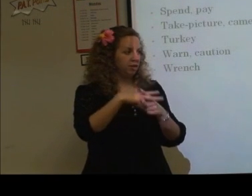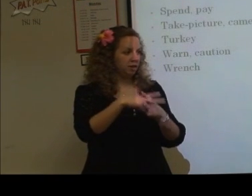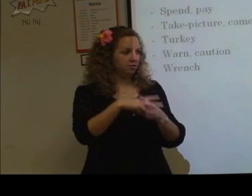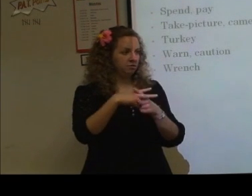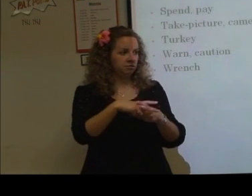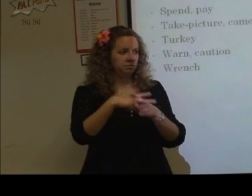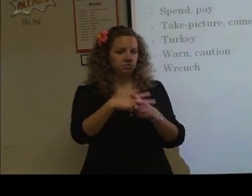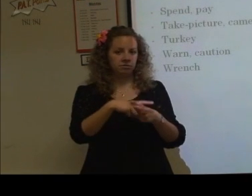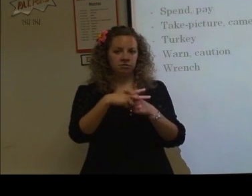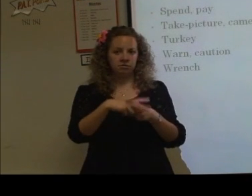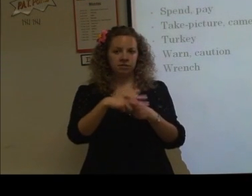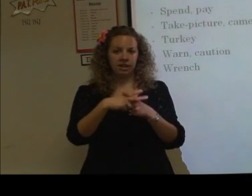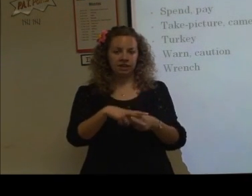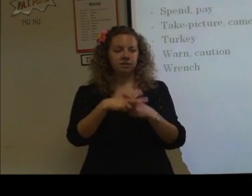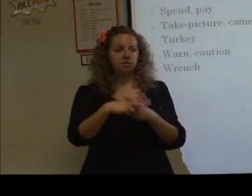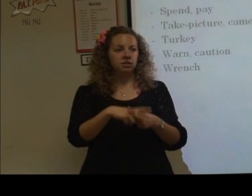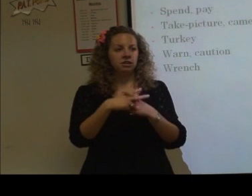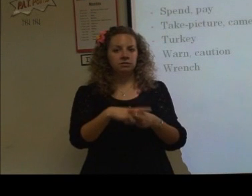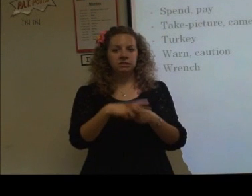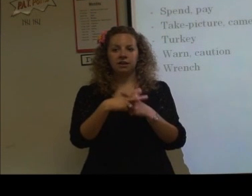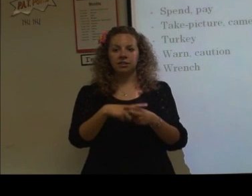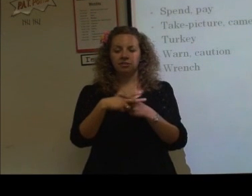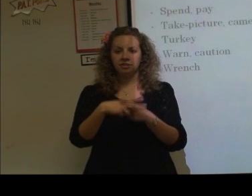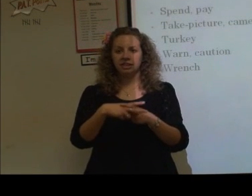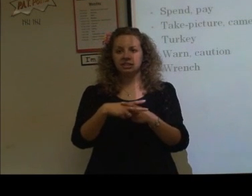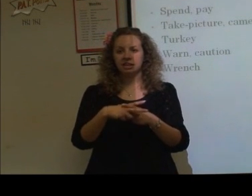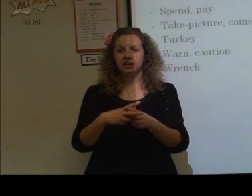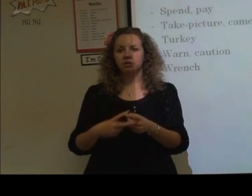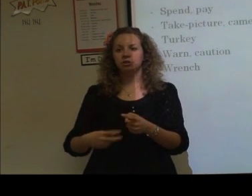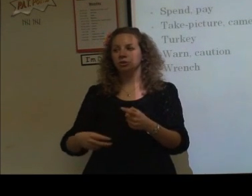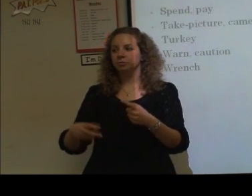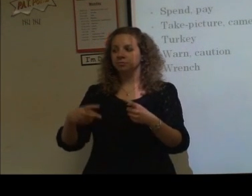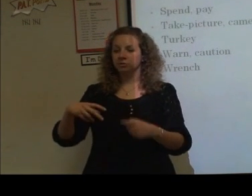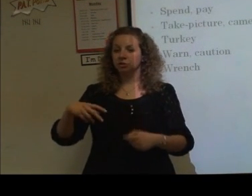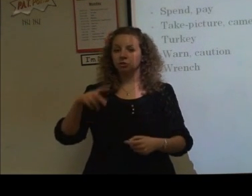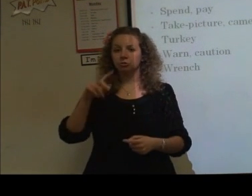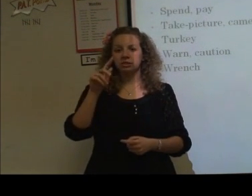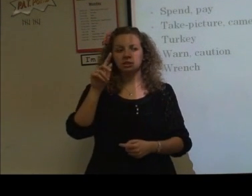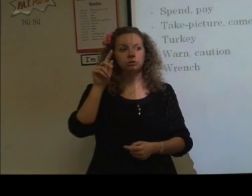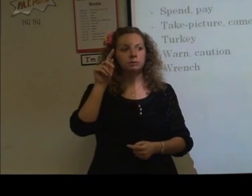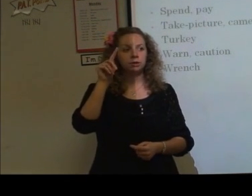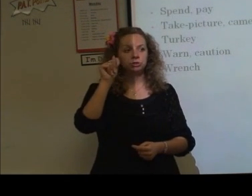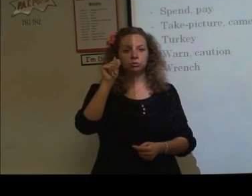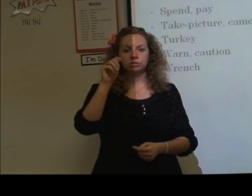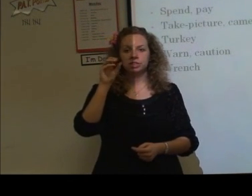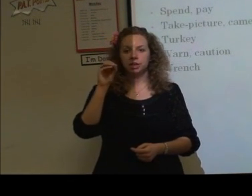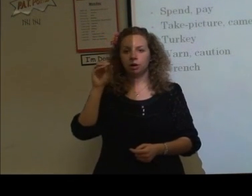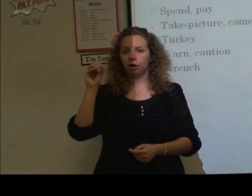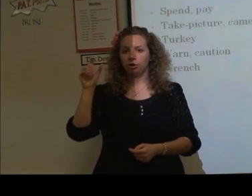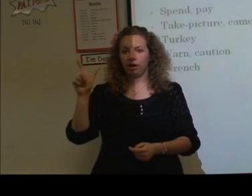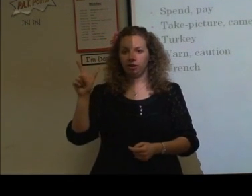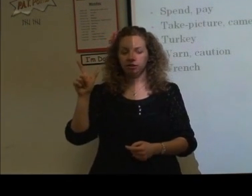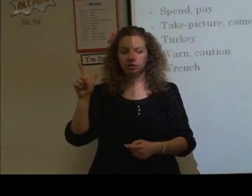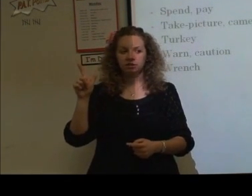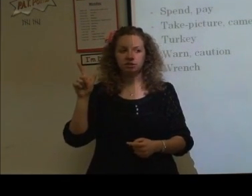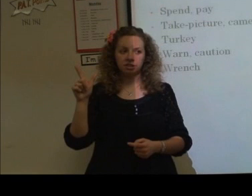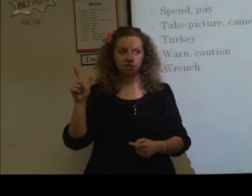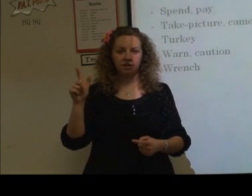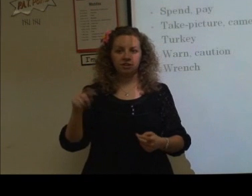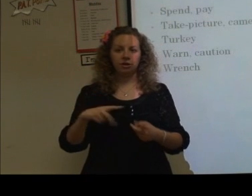here. Okay? Now the other thing is that if you do, so the reason that you'd spell tool, T-O-O-L, to clarify that you